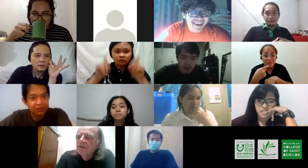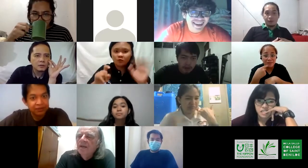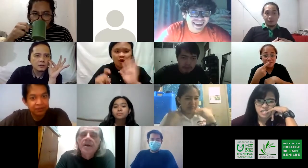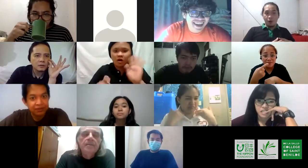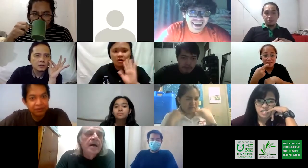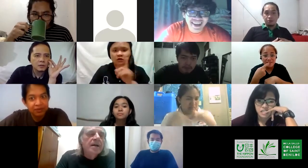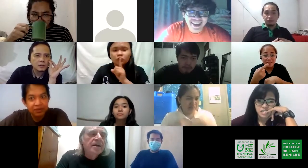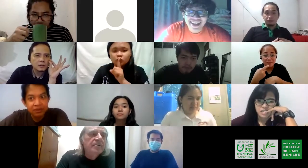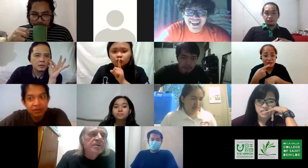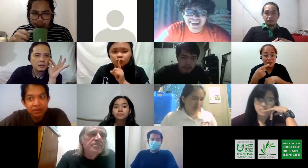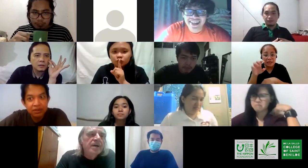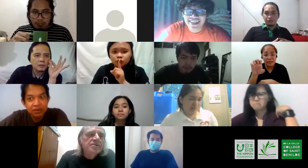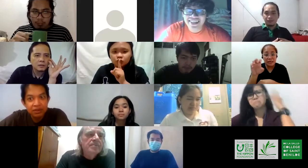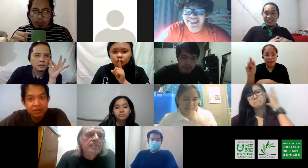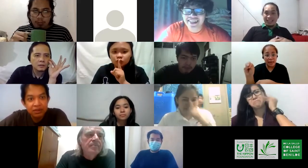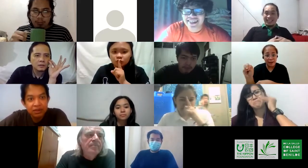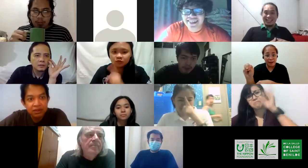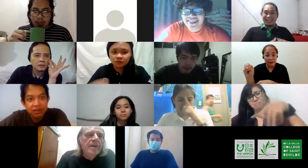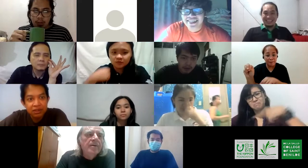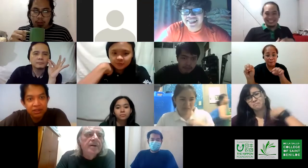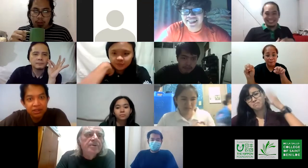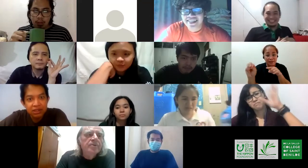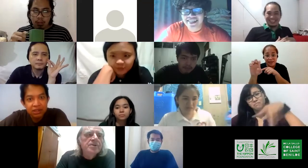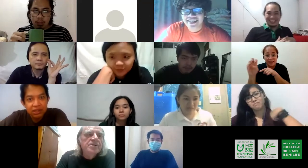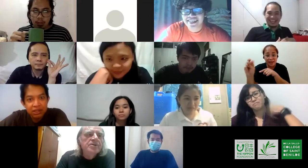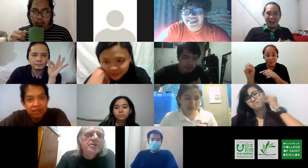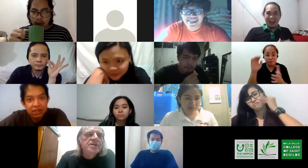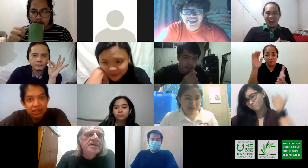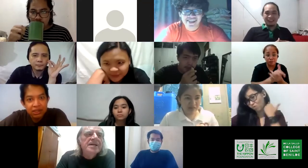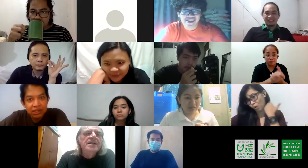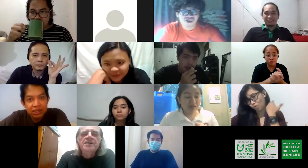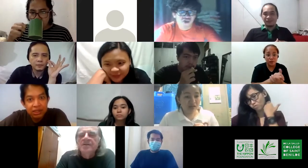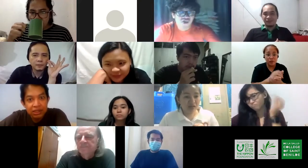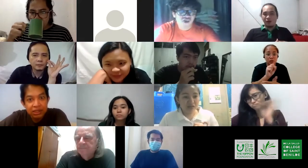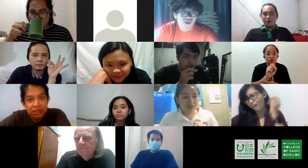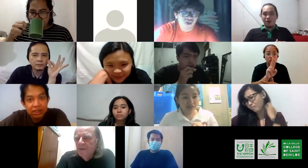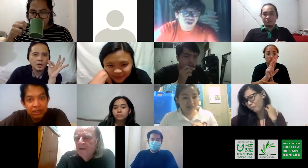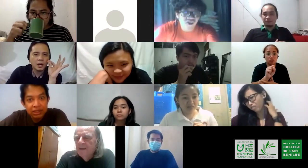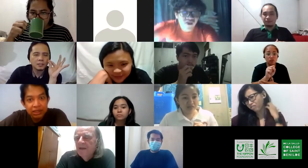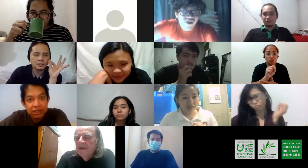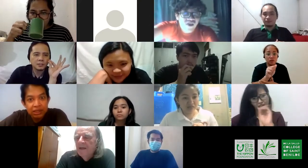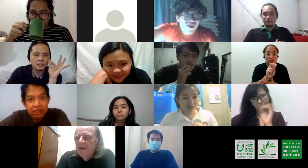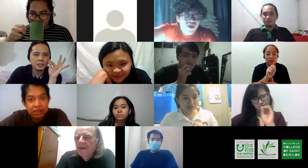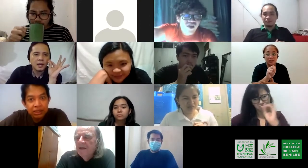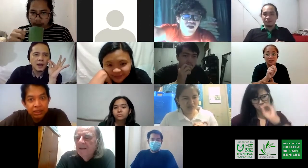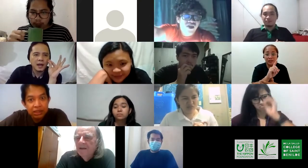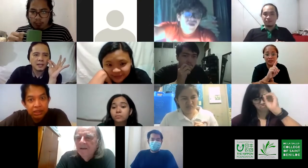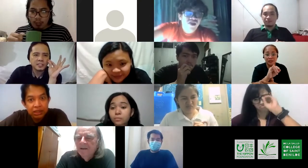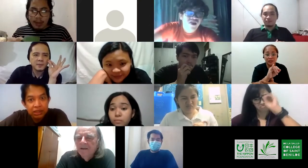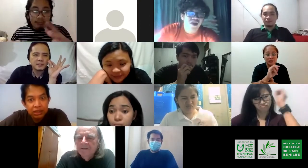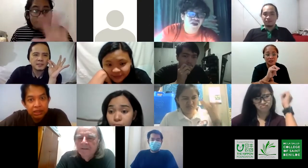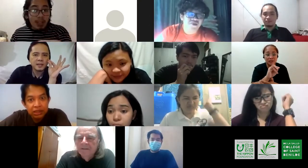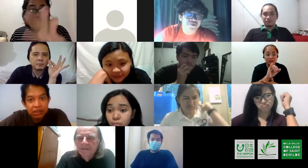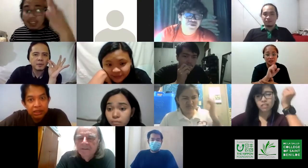E.M. Gallaudet was married to Susan Dennison. Sir, Jasmine saying, can you